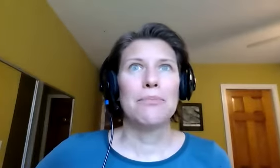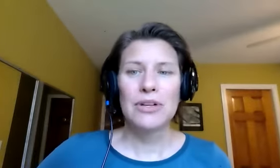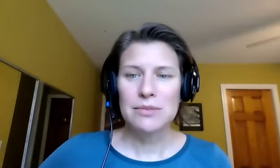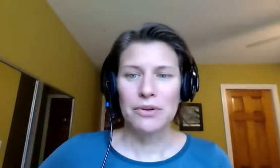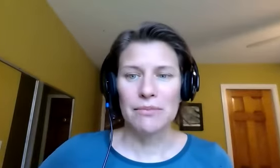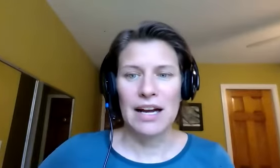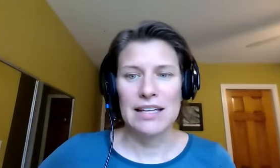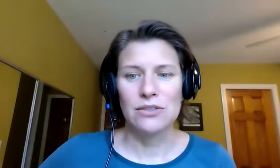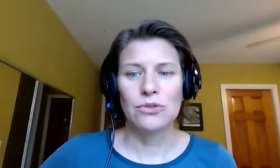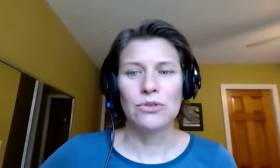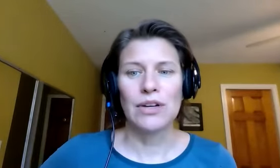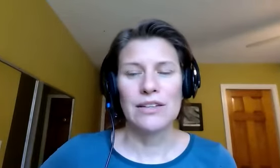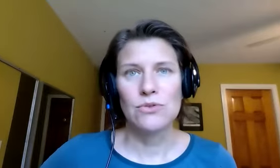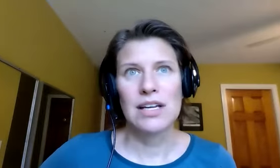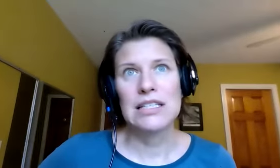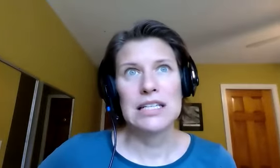principal in my high school, and this was 1992.